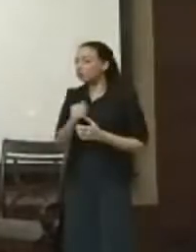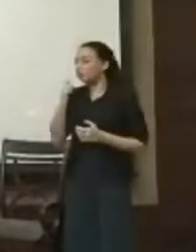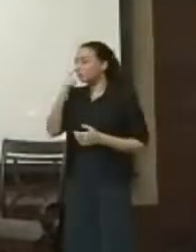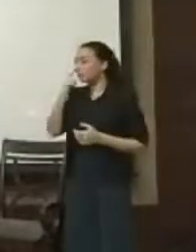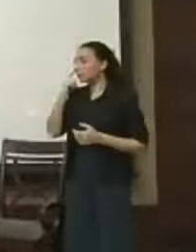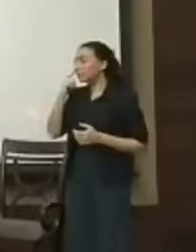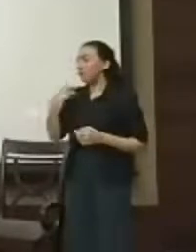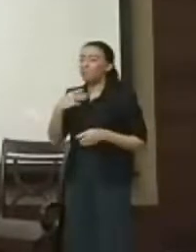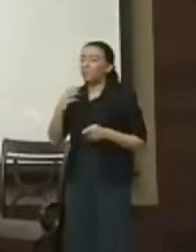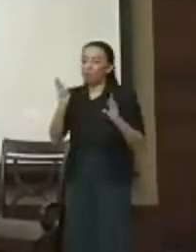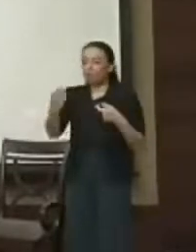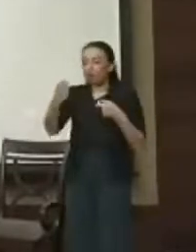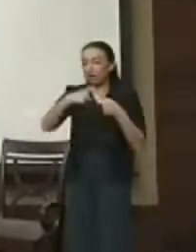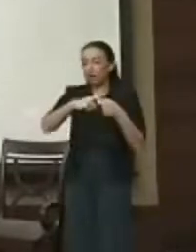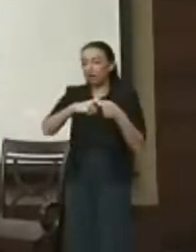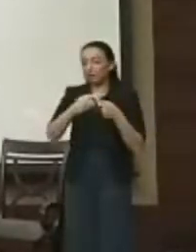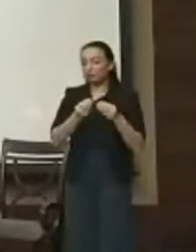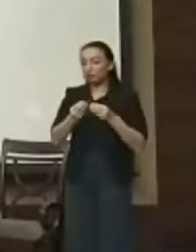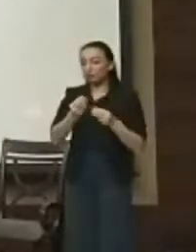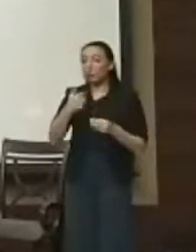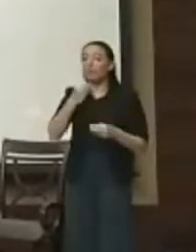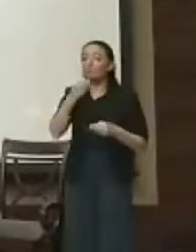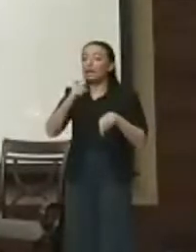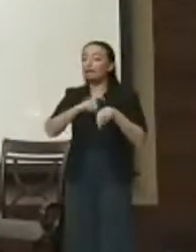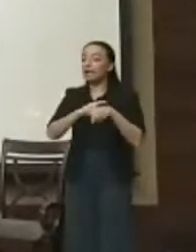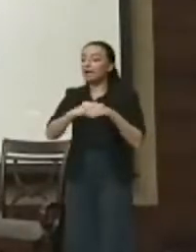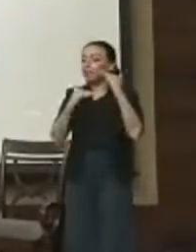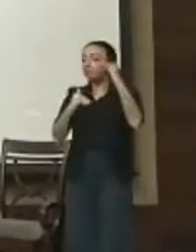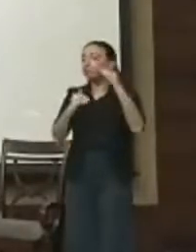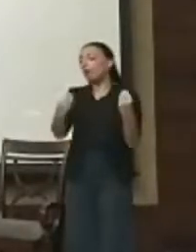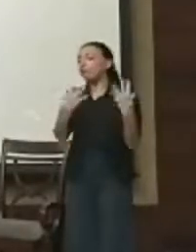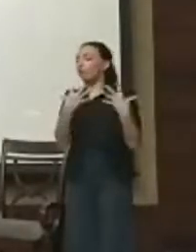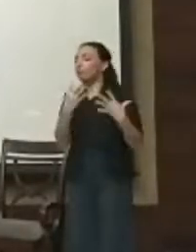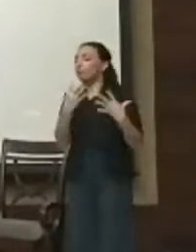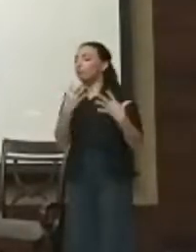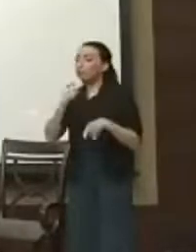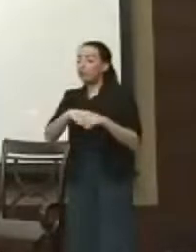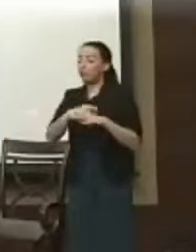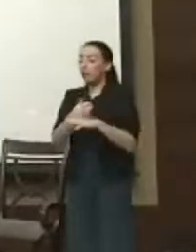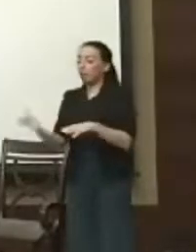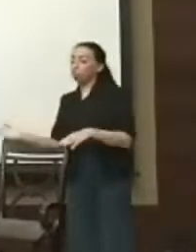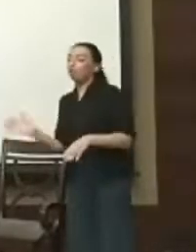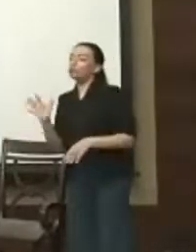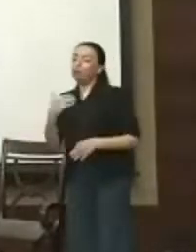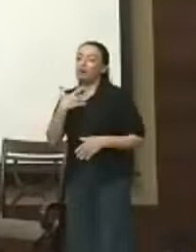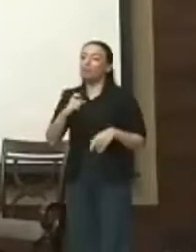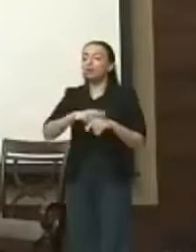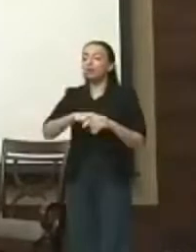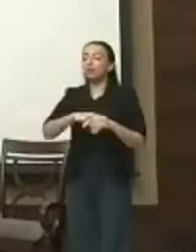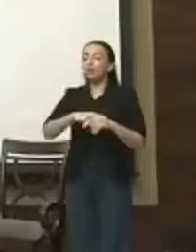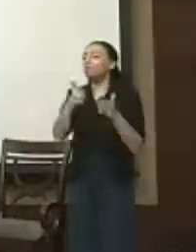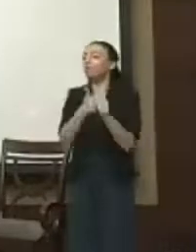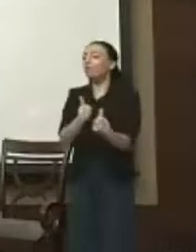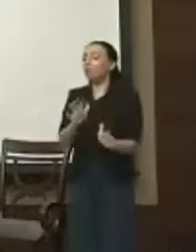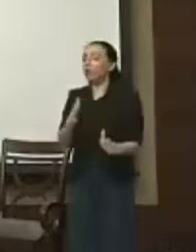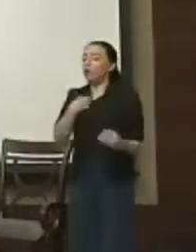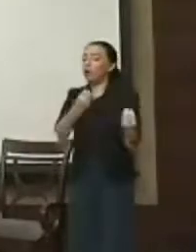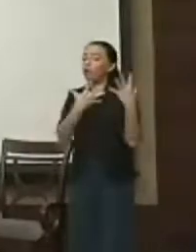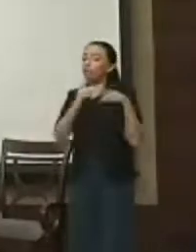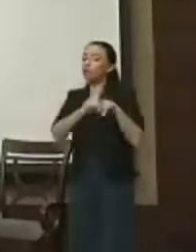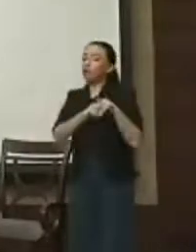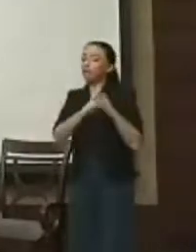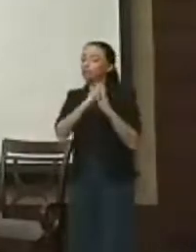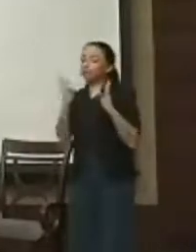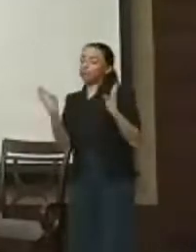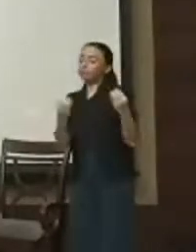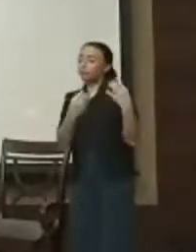as soon as possible. Somebody please keep time and indicate me. I might just go on and on. So to that,